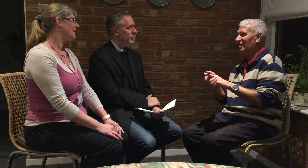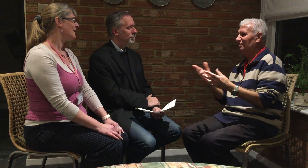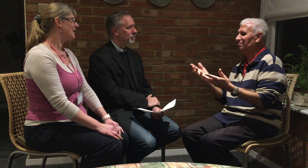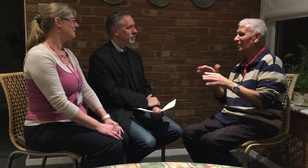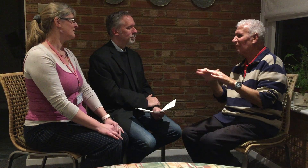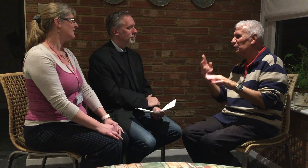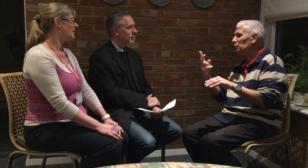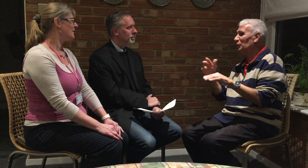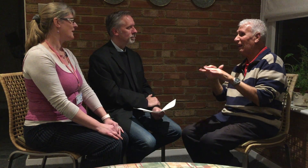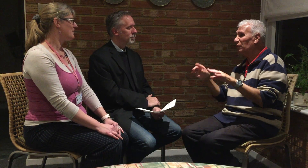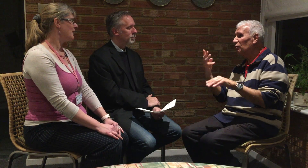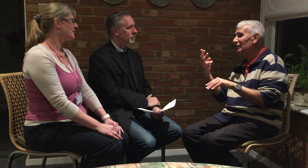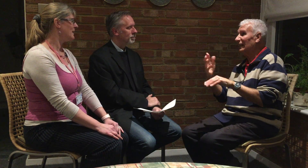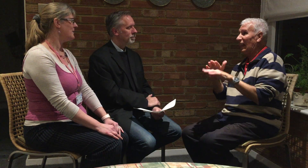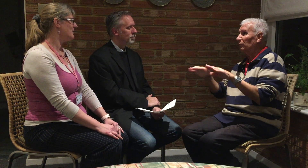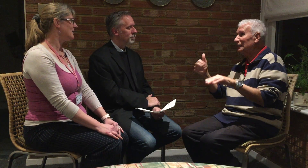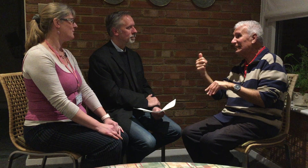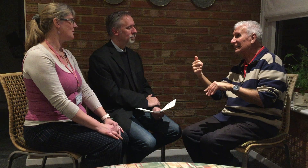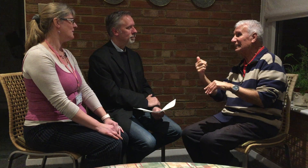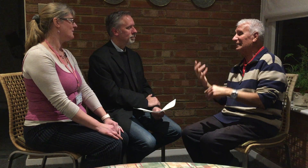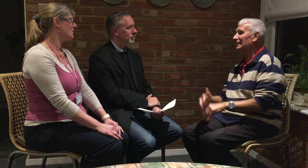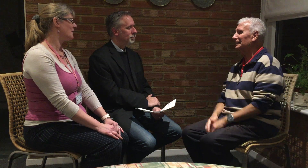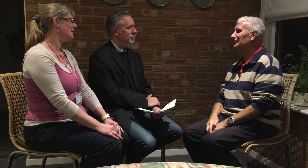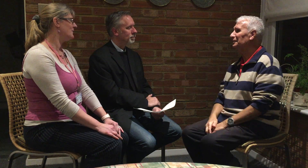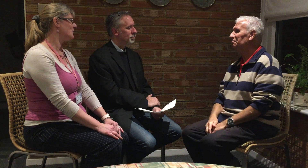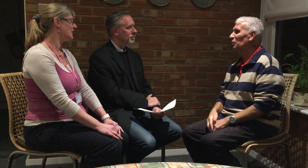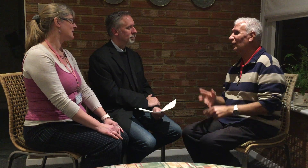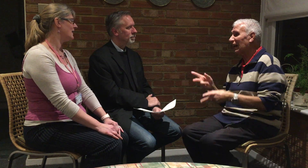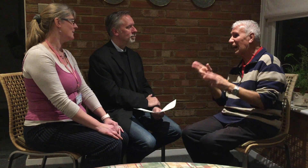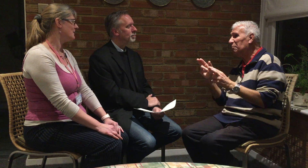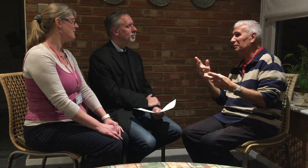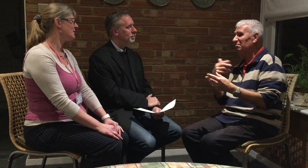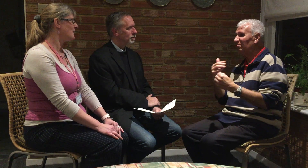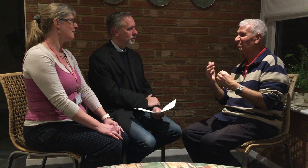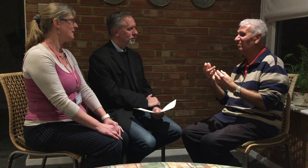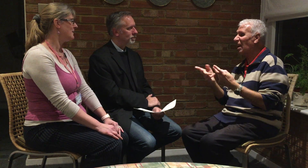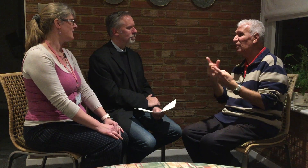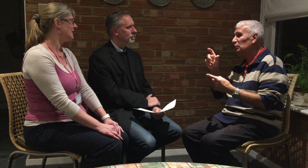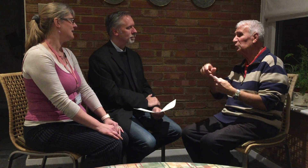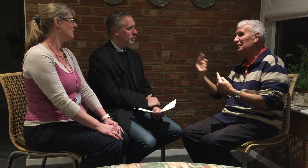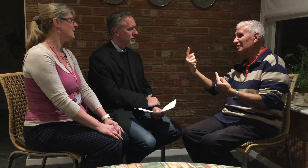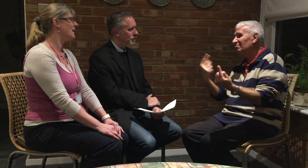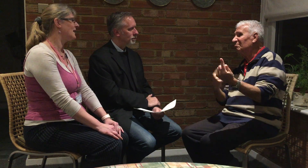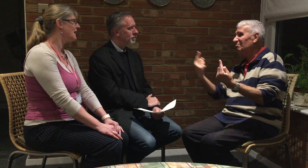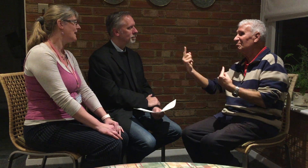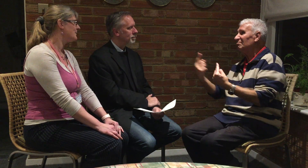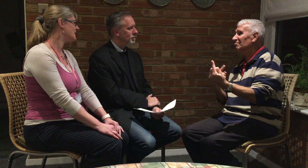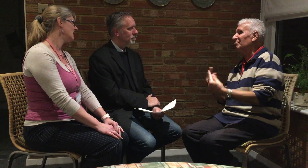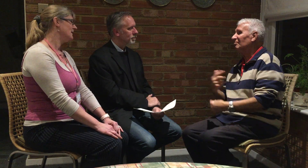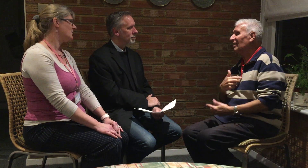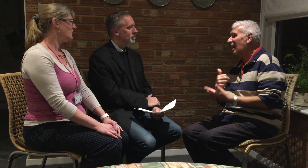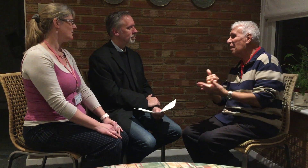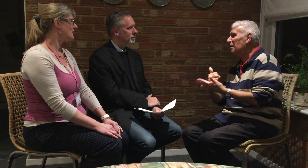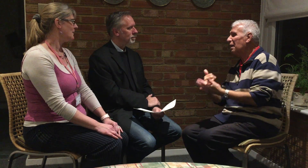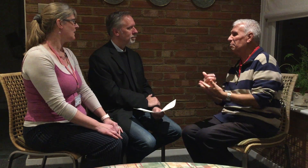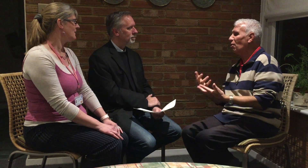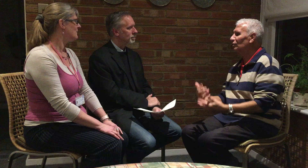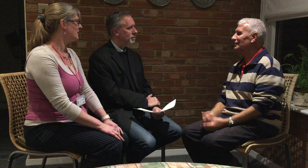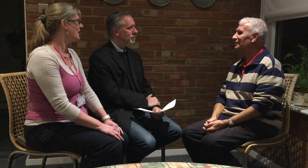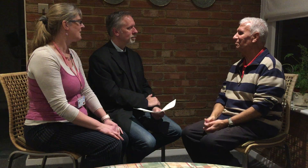And I help, you know, another person, maybe if it's level 2, level 3, level 6, I help them as well. Maybe if they need help with their clips, students come, I'll help with that